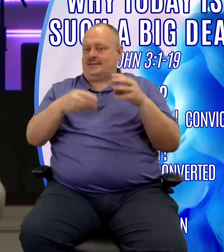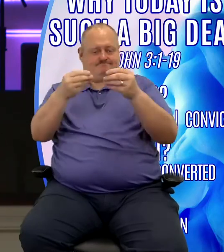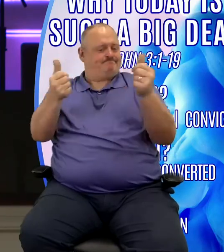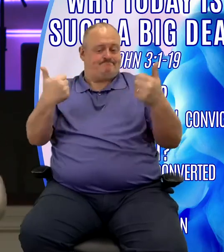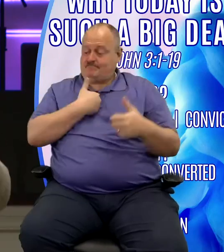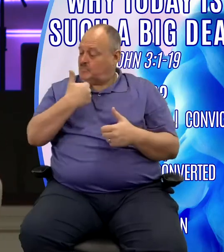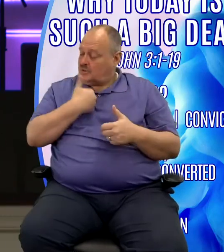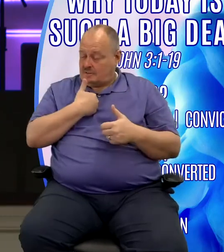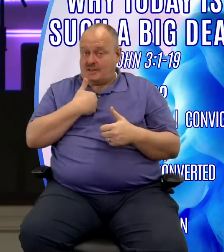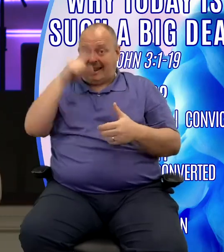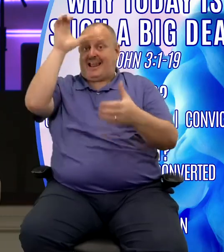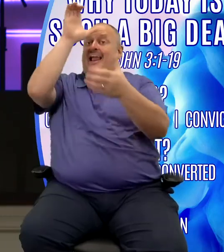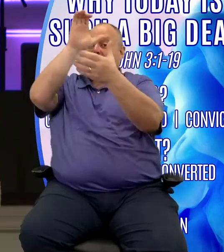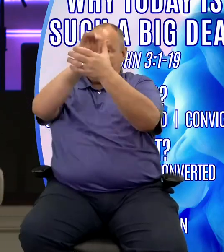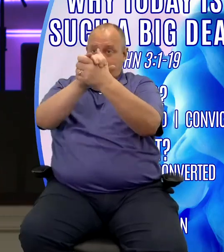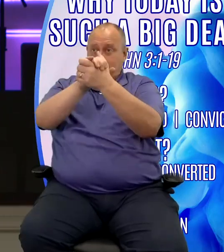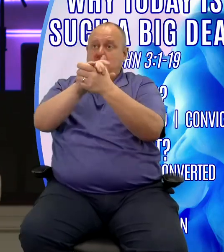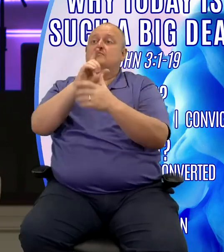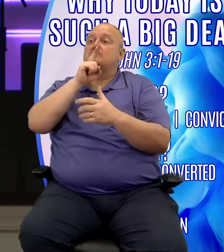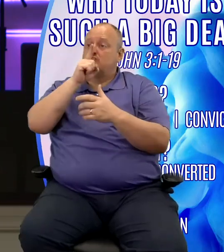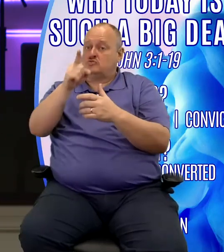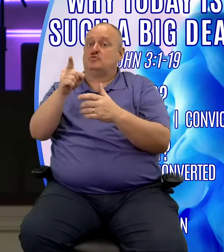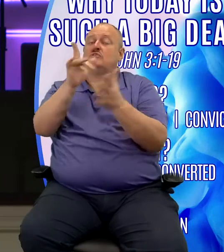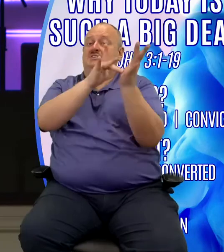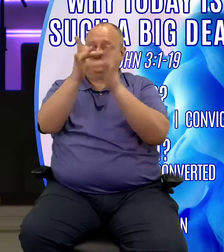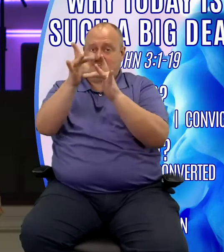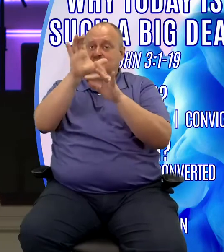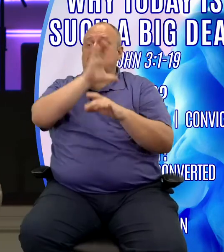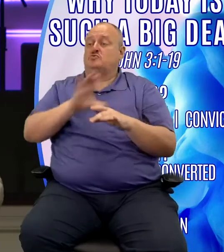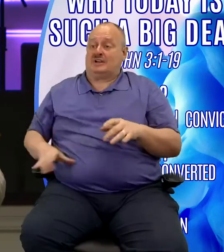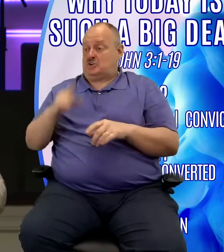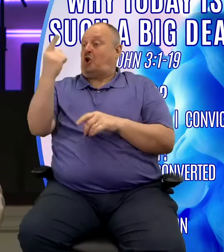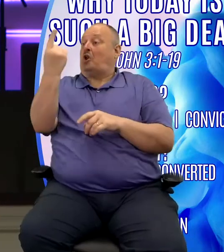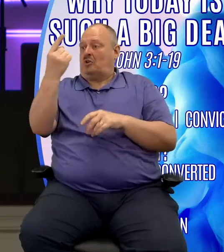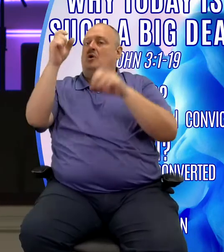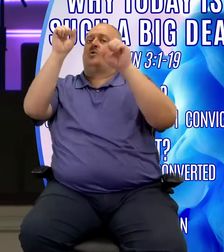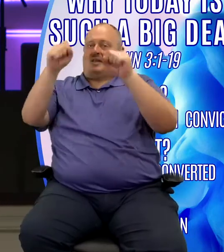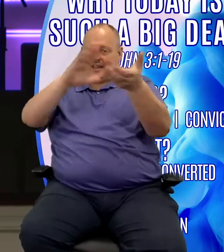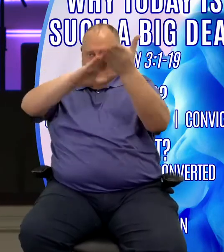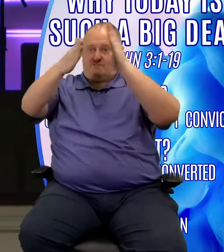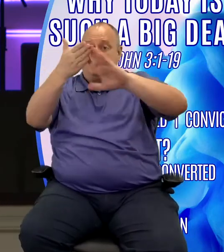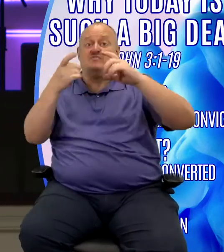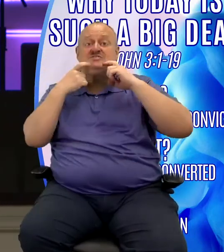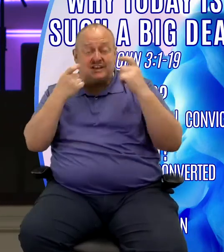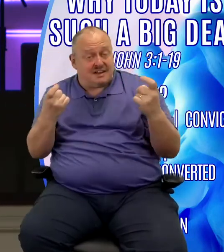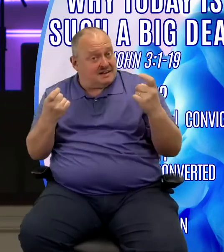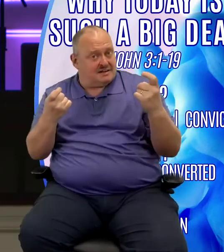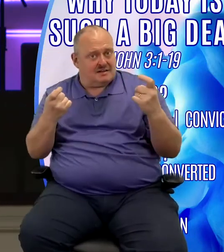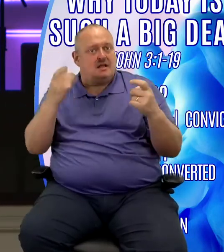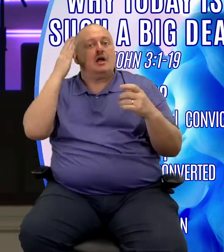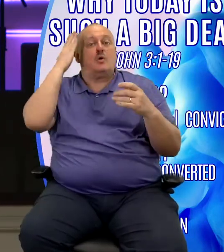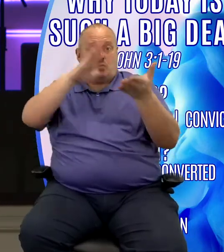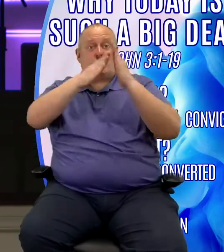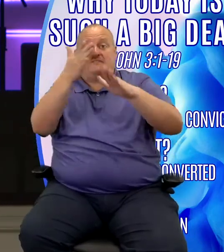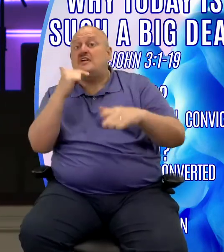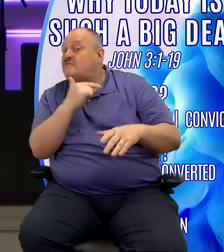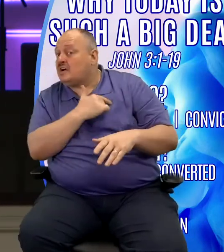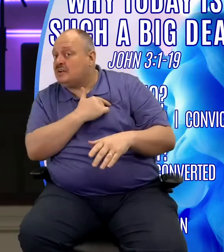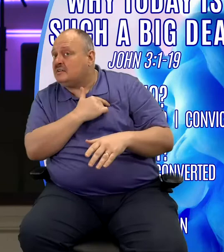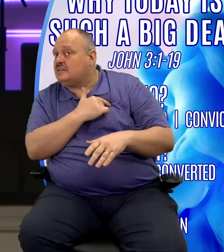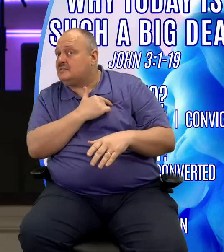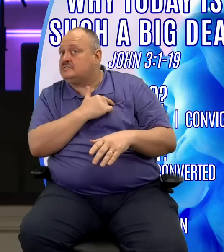and to believe and be convinced that Jesus Christ alone is the one who can take care of our sin problem, he will forgive us, and notice that